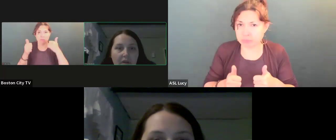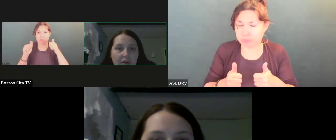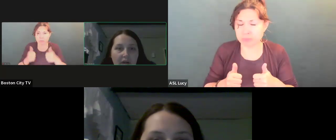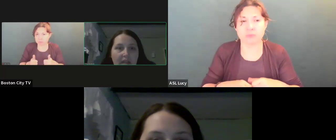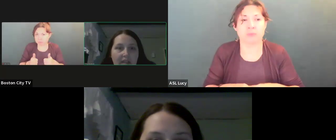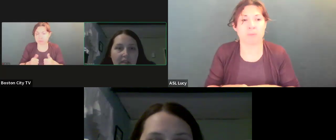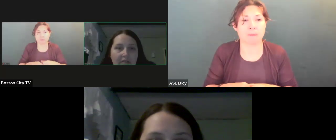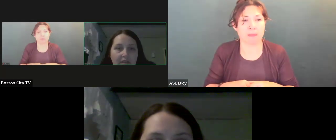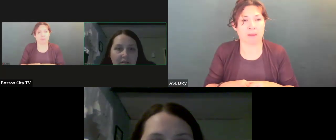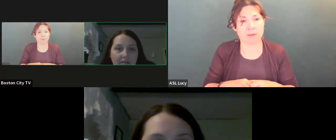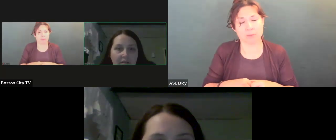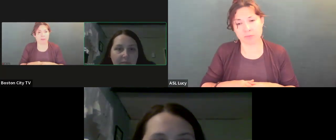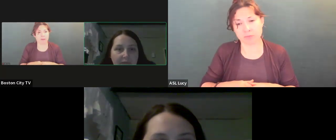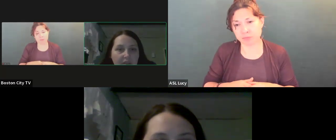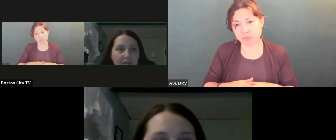know,